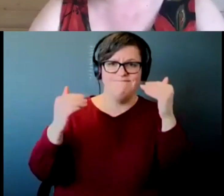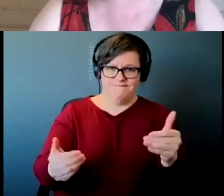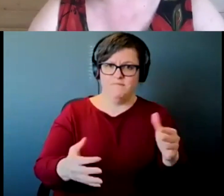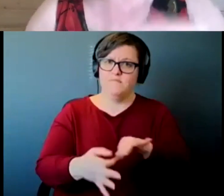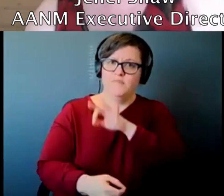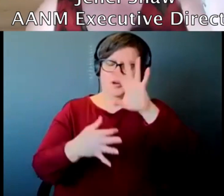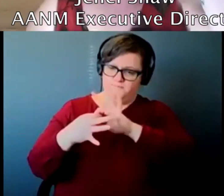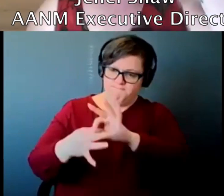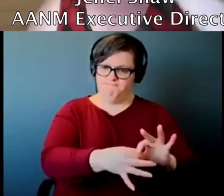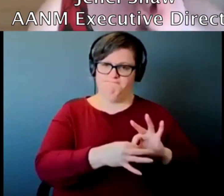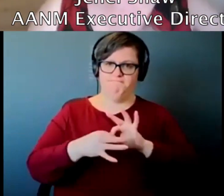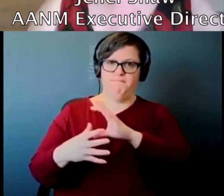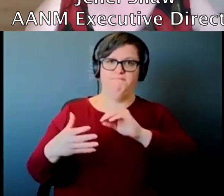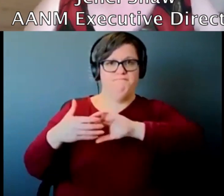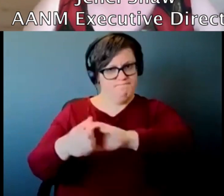collaboration.